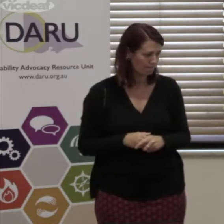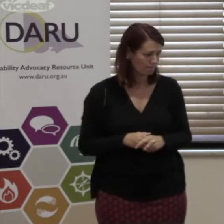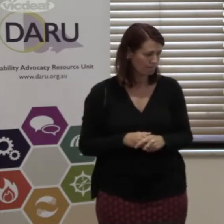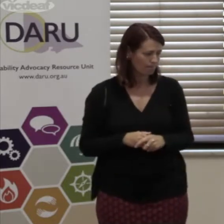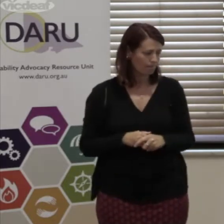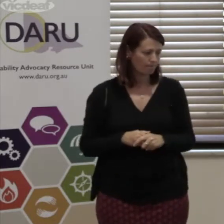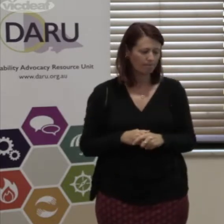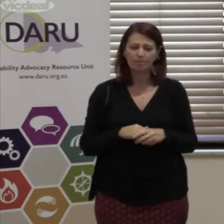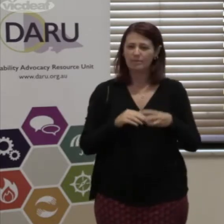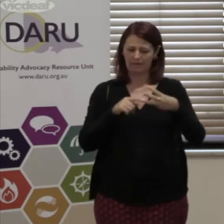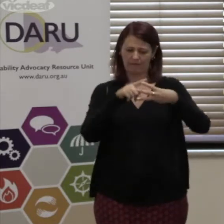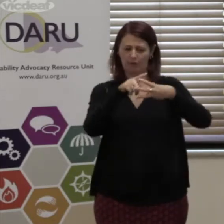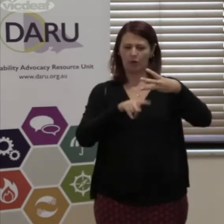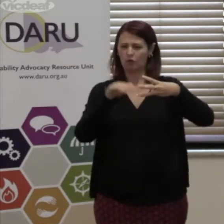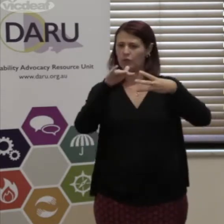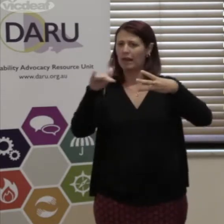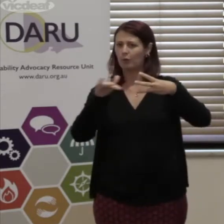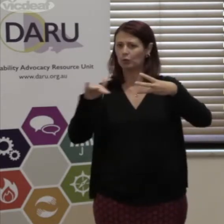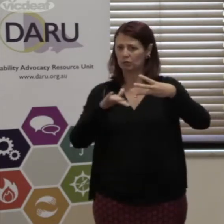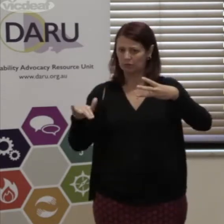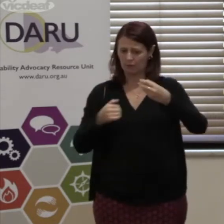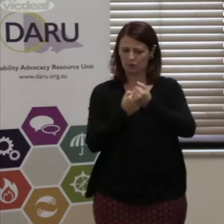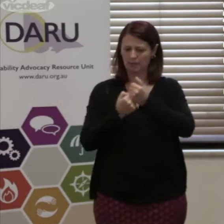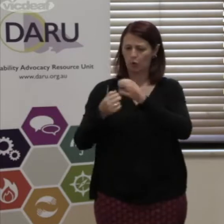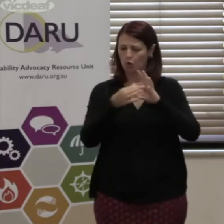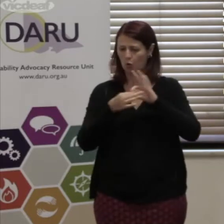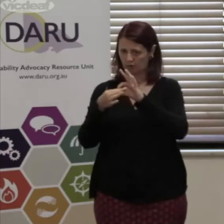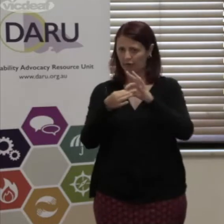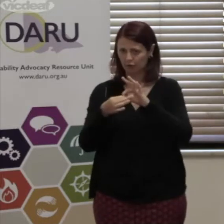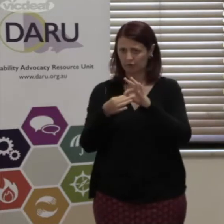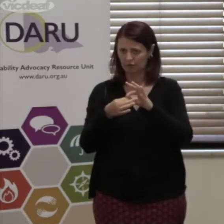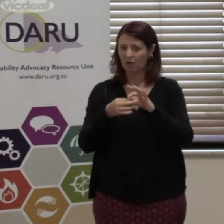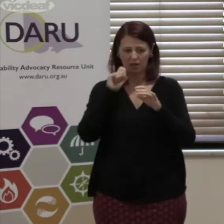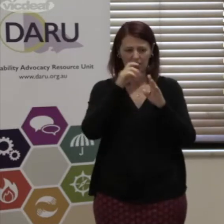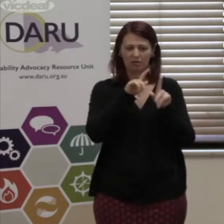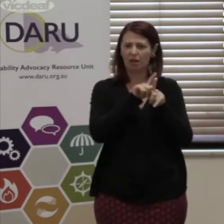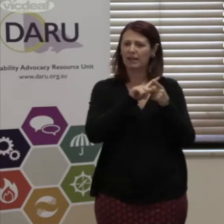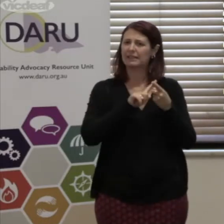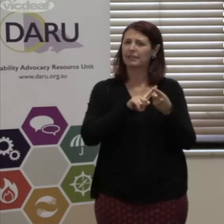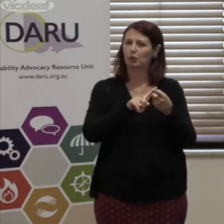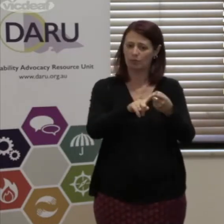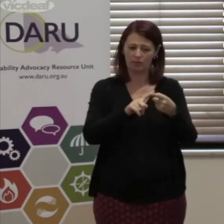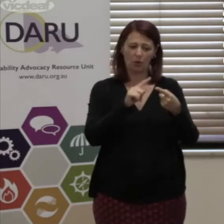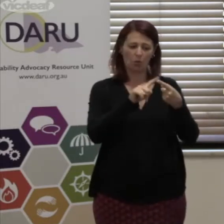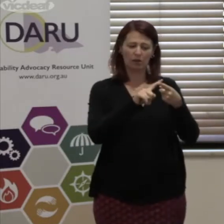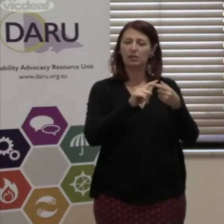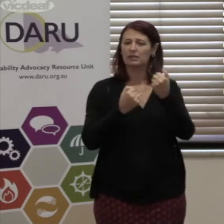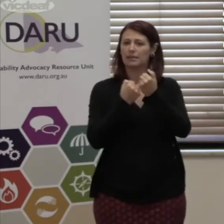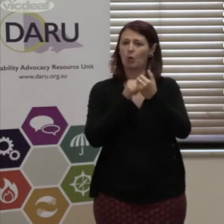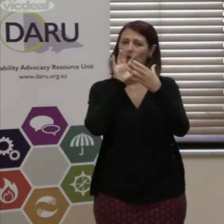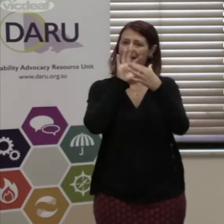you can see that there's three levels of support coordination, which again is expected to be a continuum. So one is called support